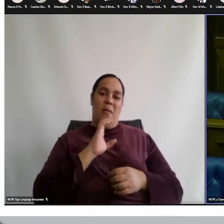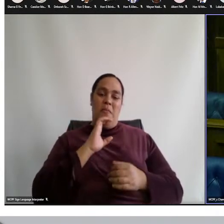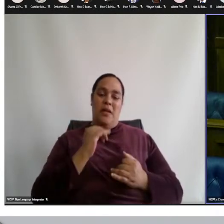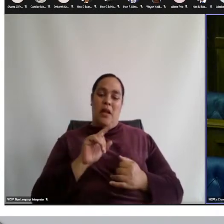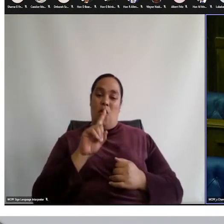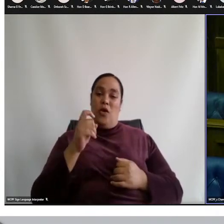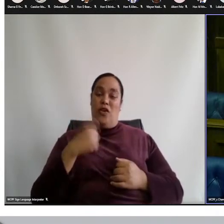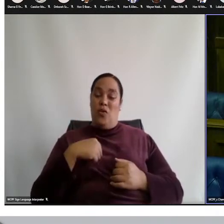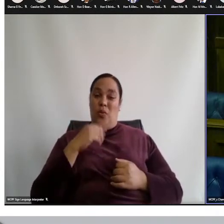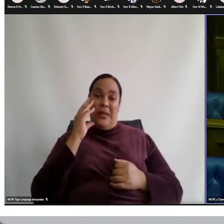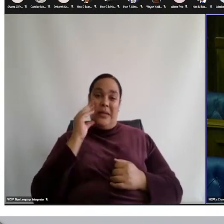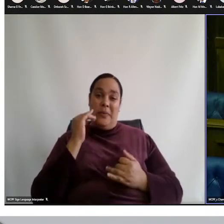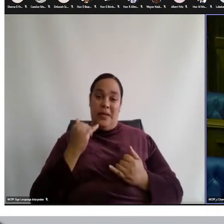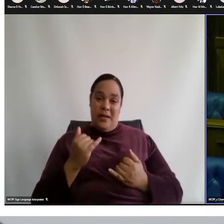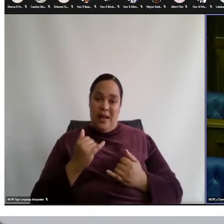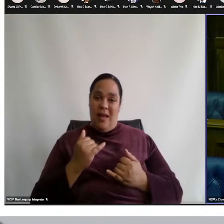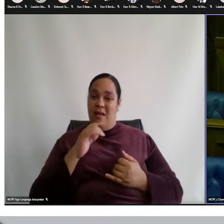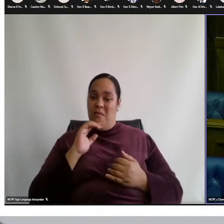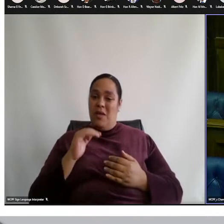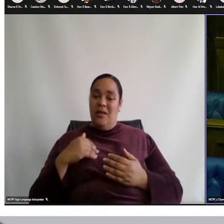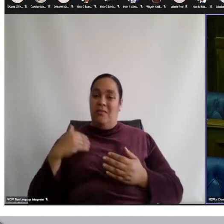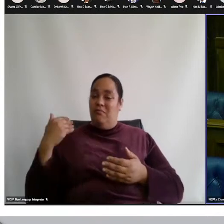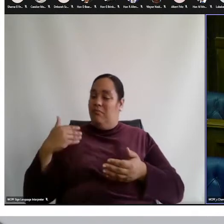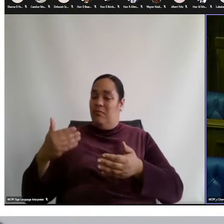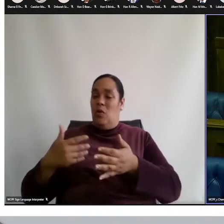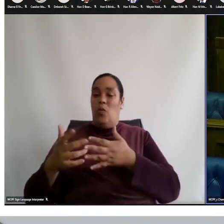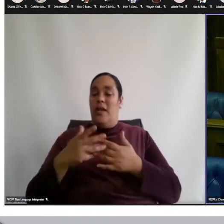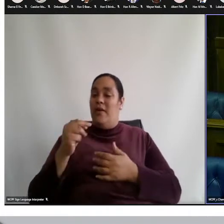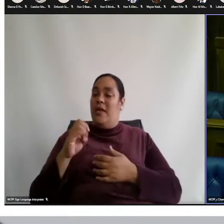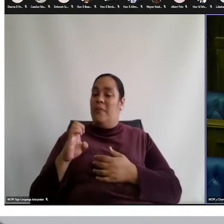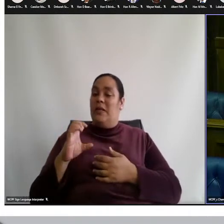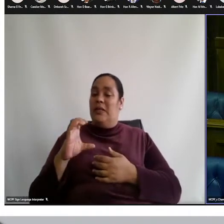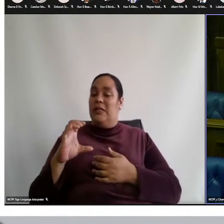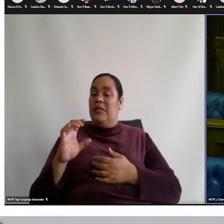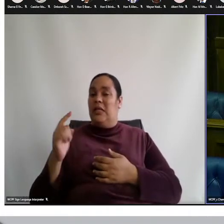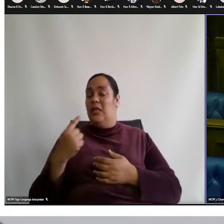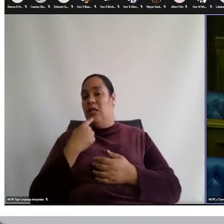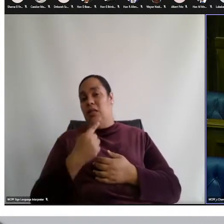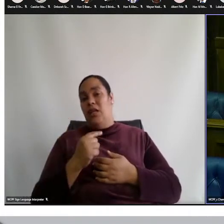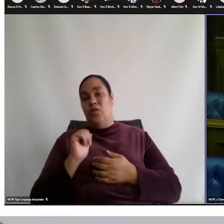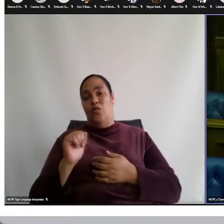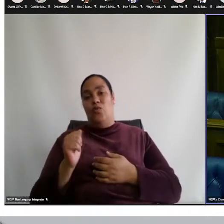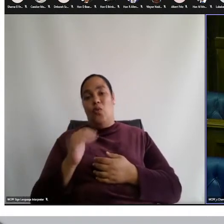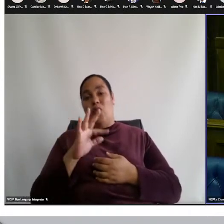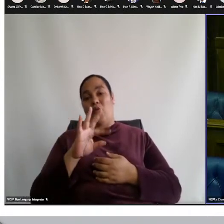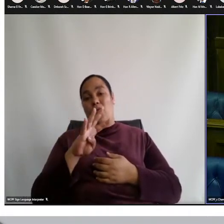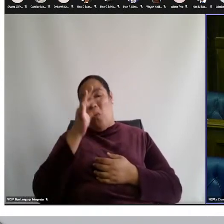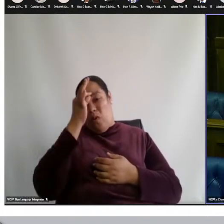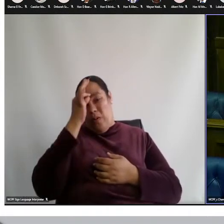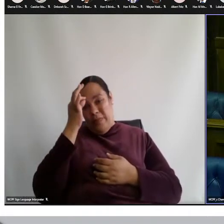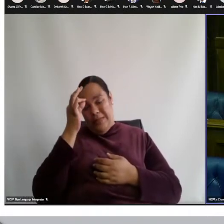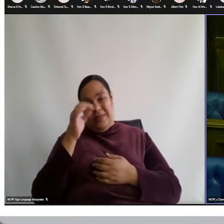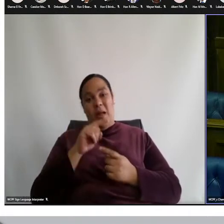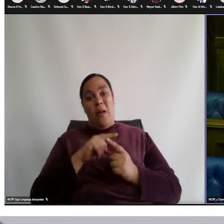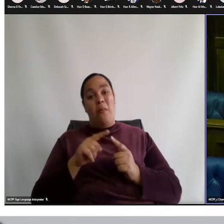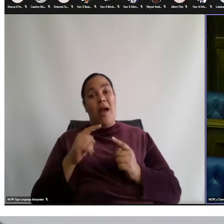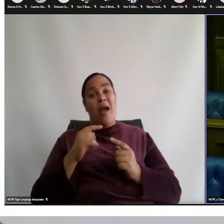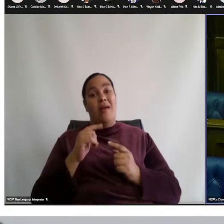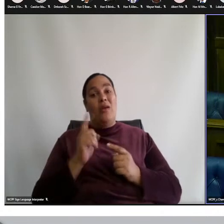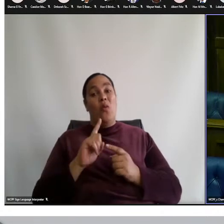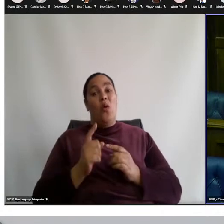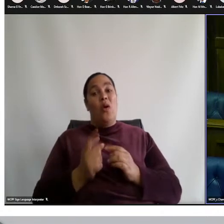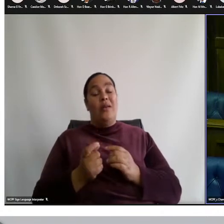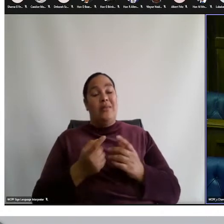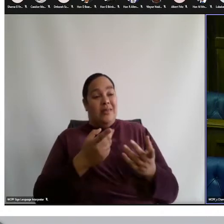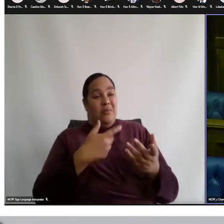today, after whatever MEC Bradell, Honourable Bradell, said in his 4 minutes, what it actually came down to